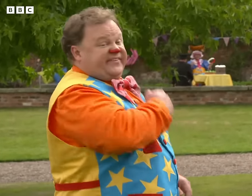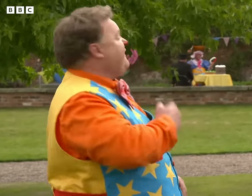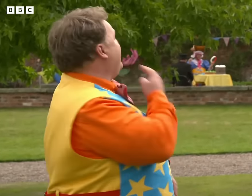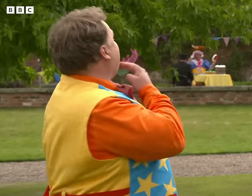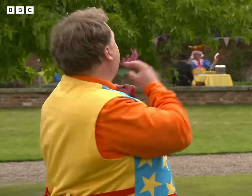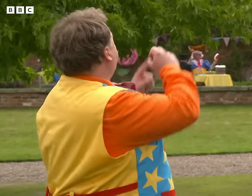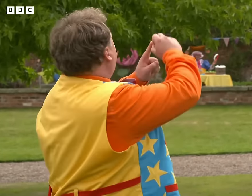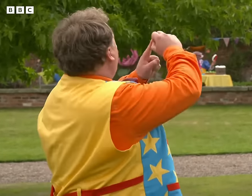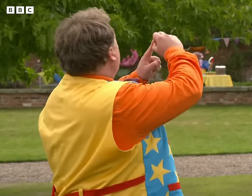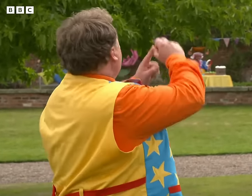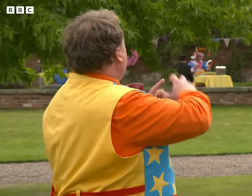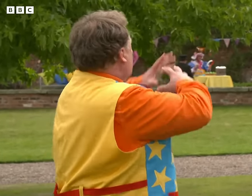Sorry, Aunt Polly.